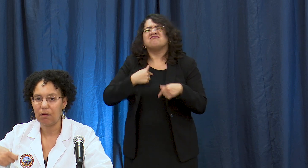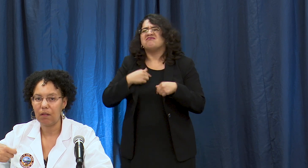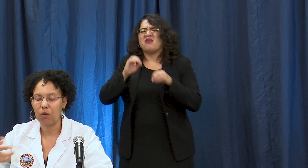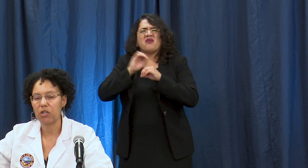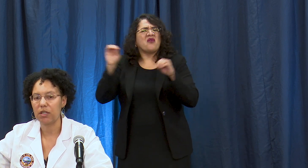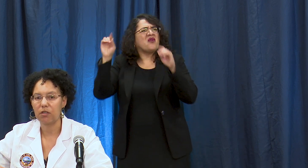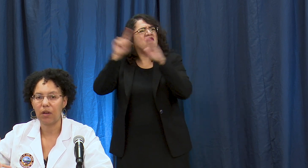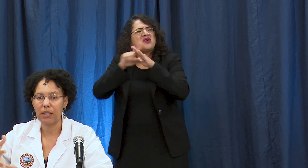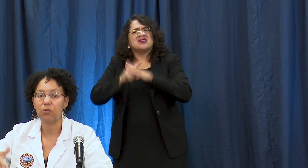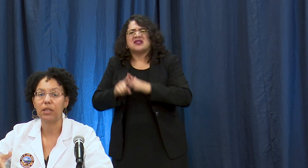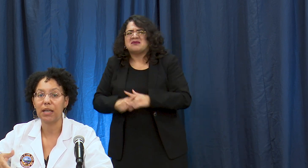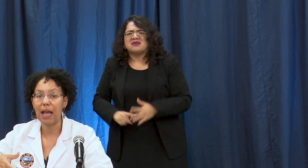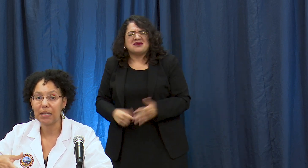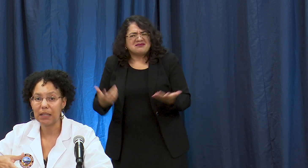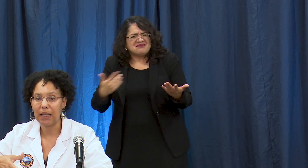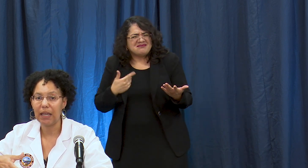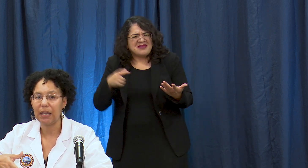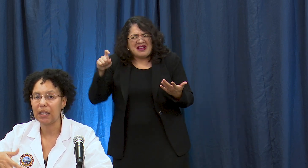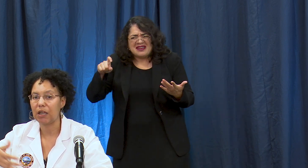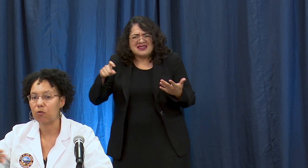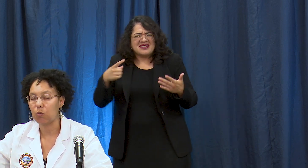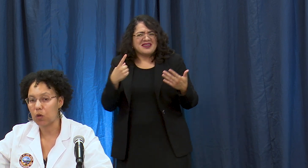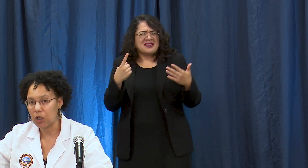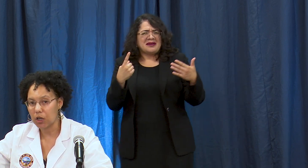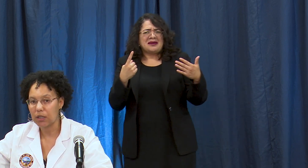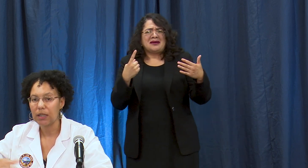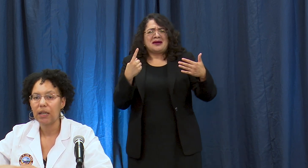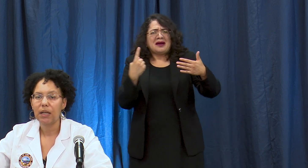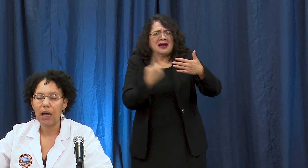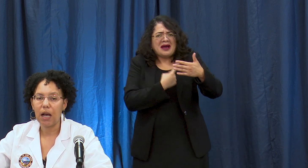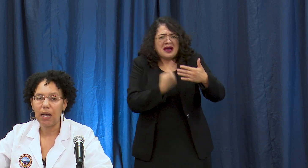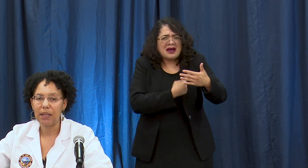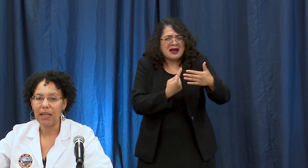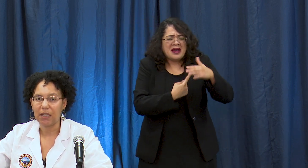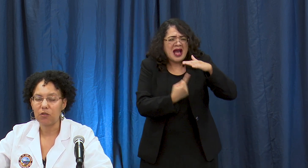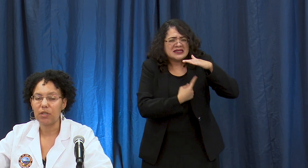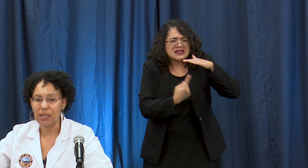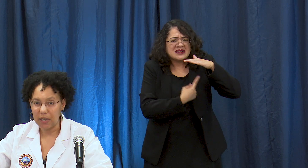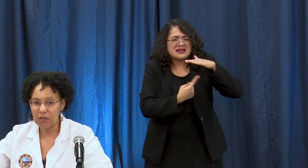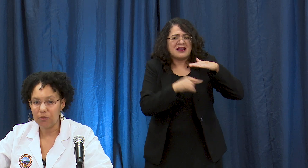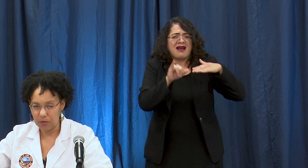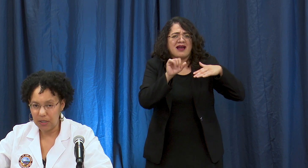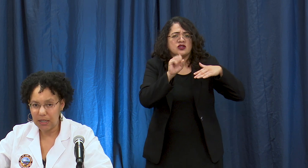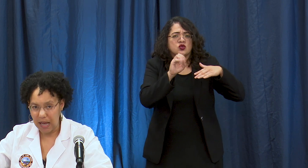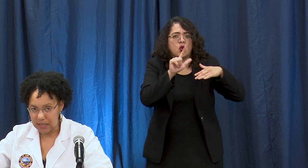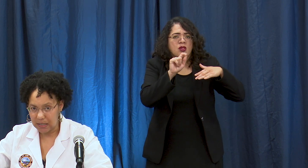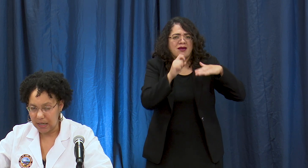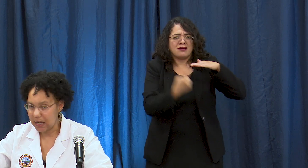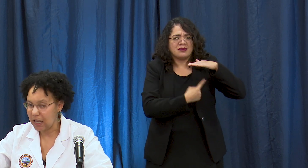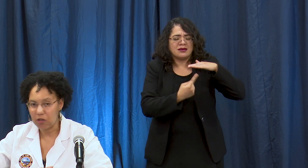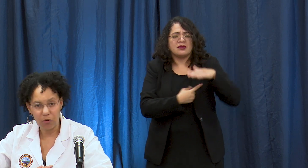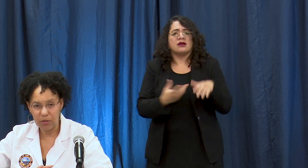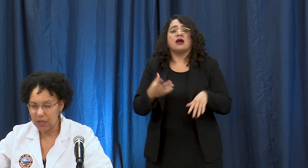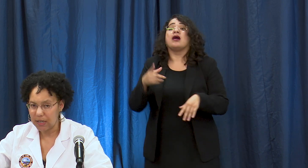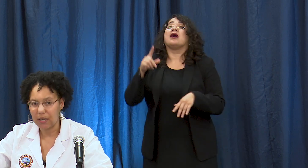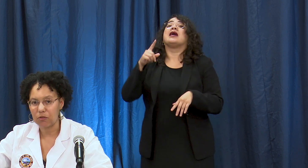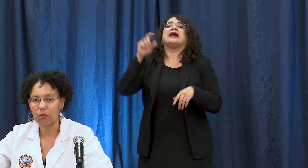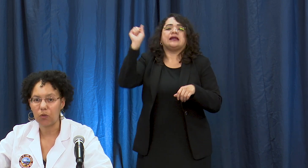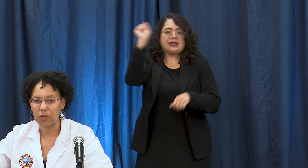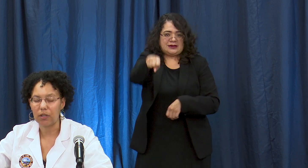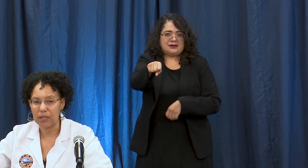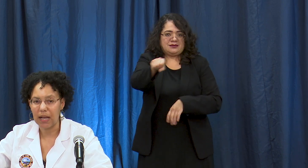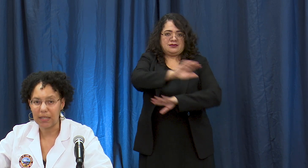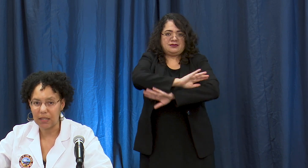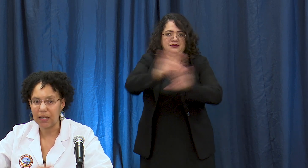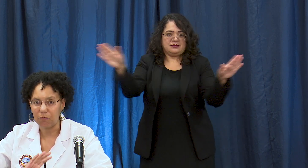test, the question is, do I still need to isolate? Can I go to work? And the answer is yes, you do need to isolate, and no, you cannot go